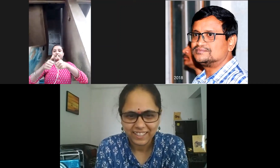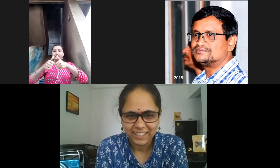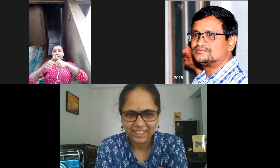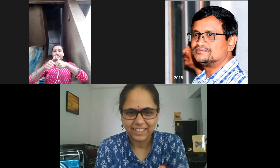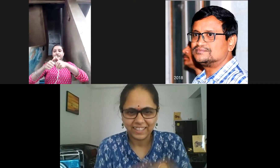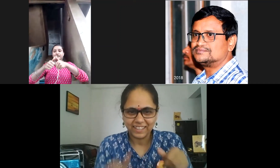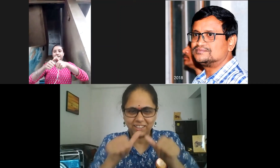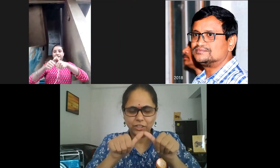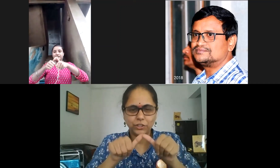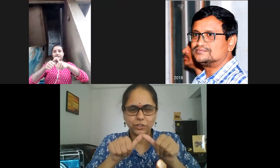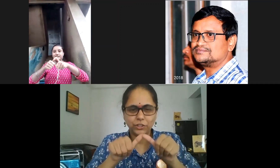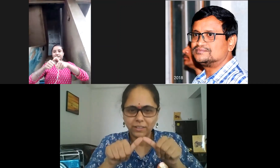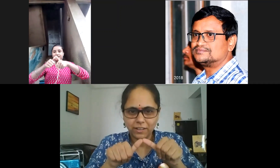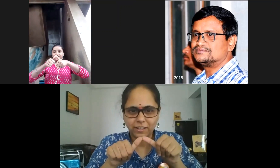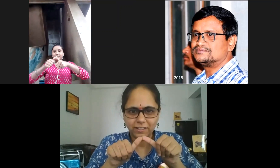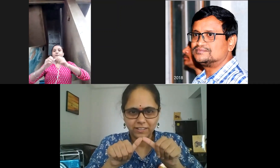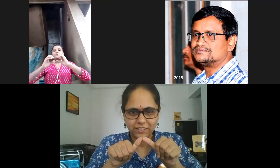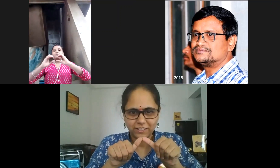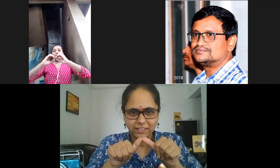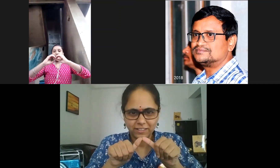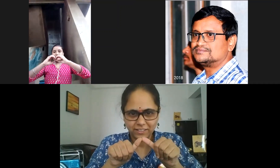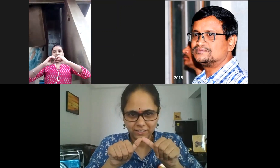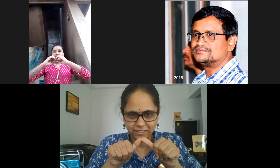A, good. B,